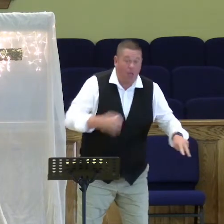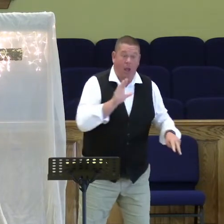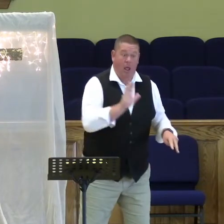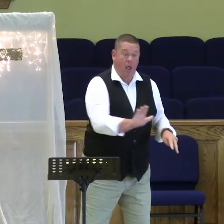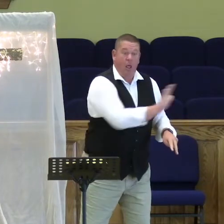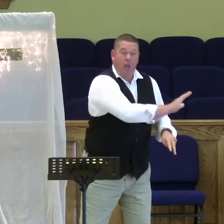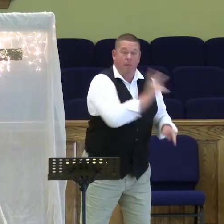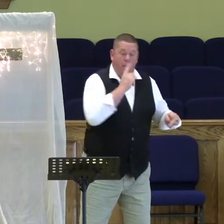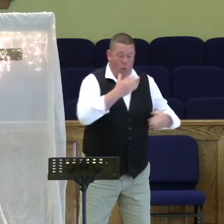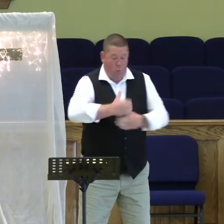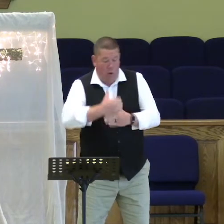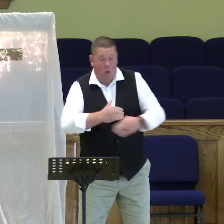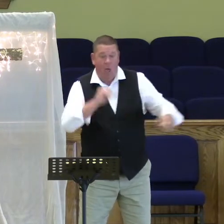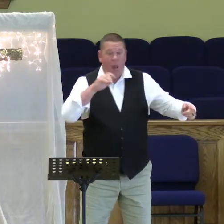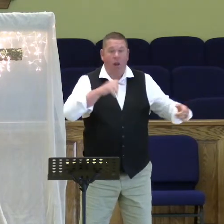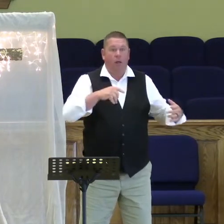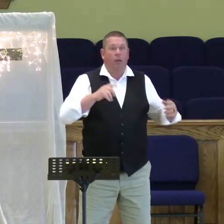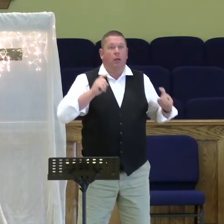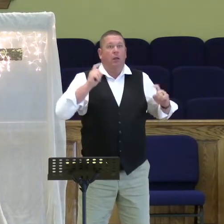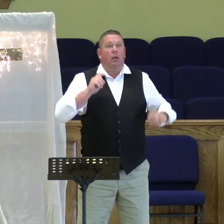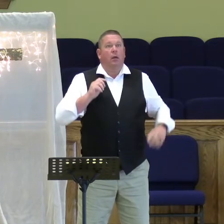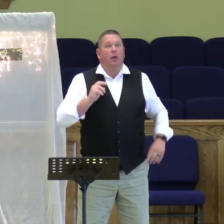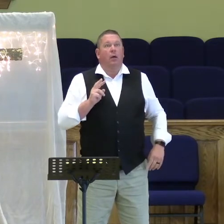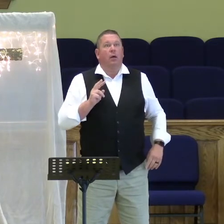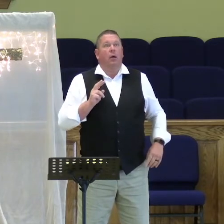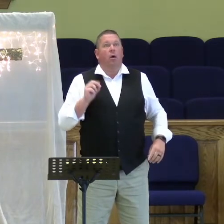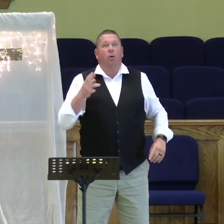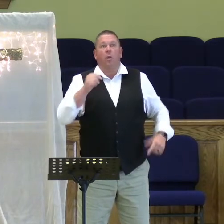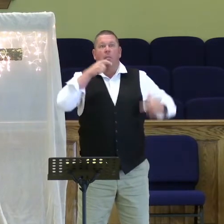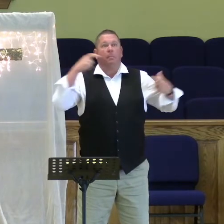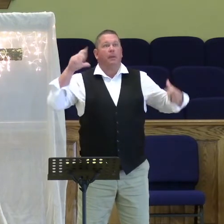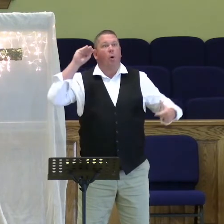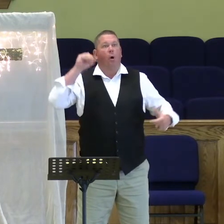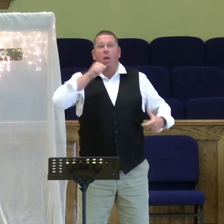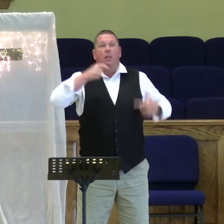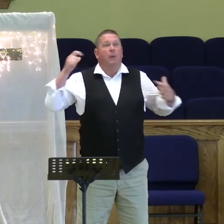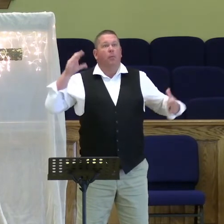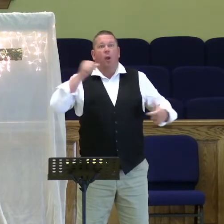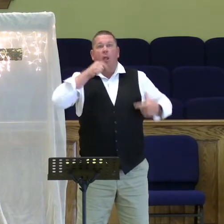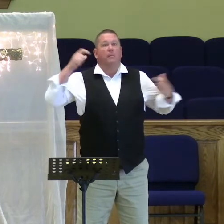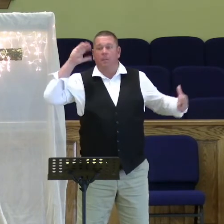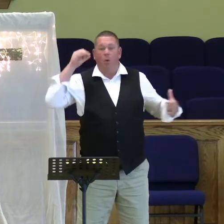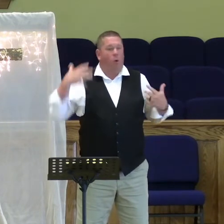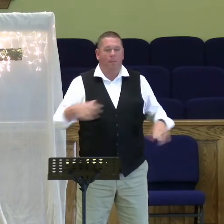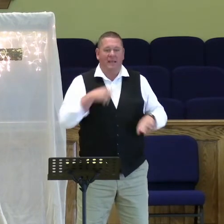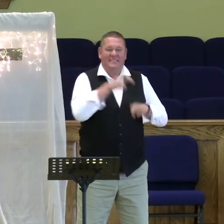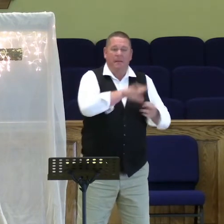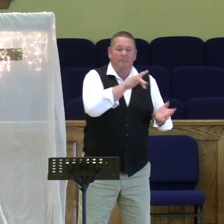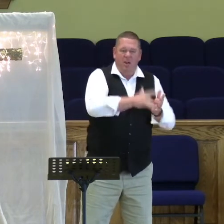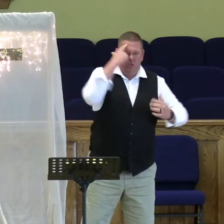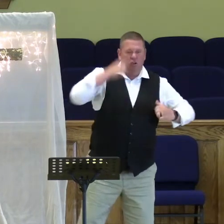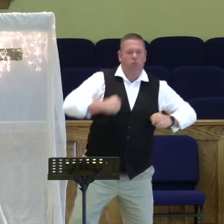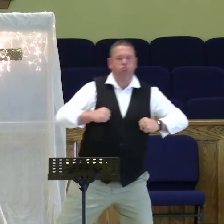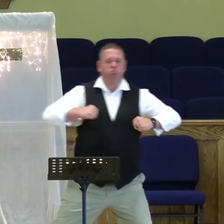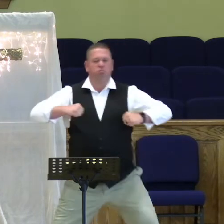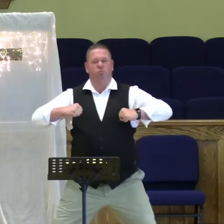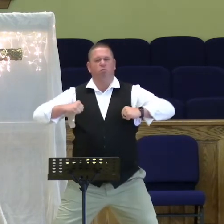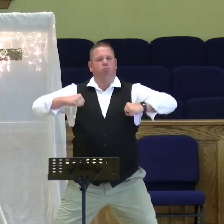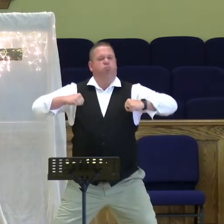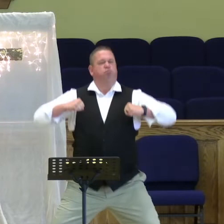oh, and the people's reactions on the window in the aisle seat, they're like, oh, no, not the big boy, not the big boy, no, no. Don't want me to sit in the middle because they know I'll take up